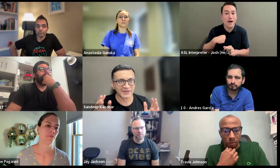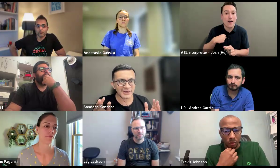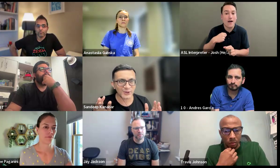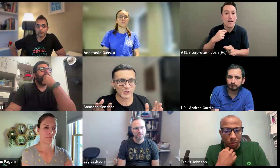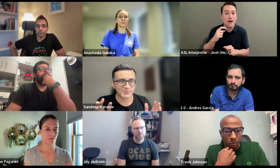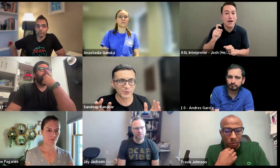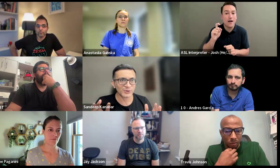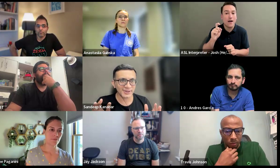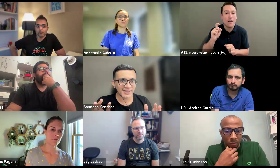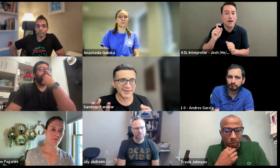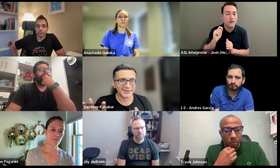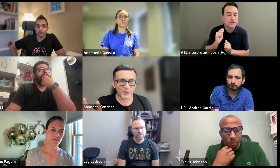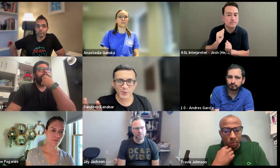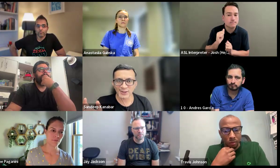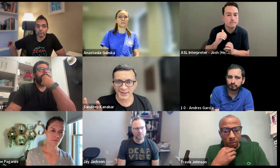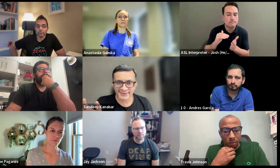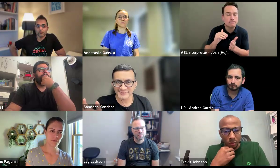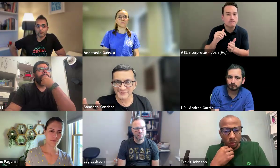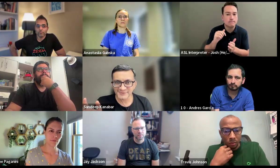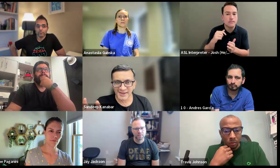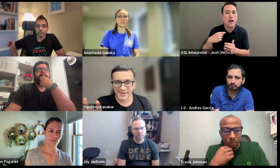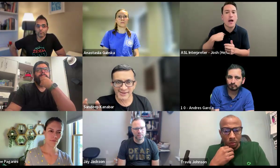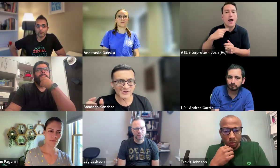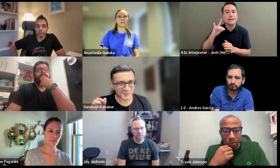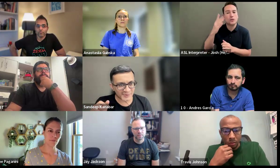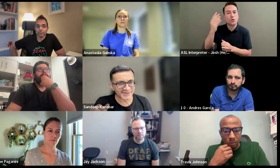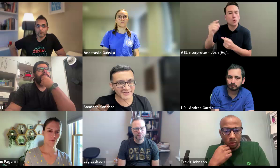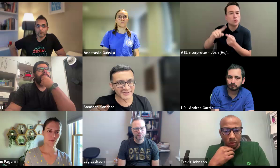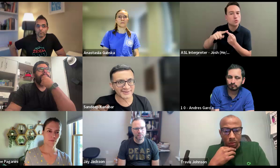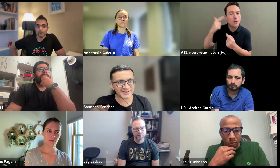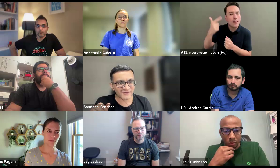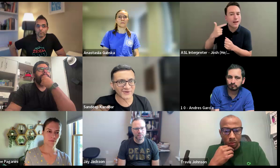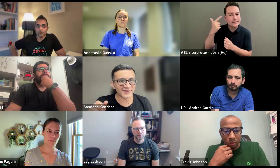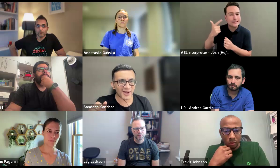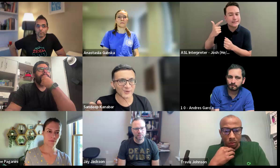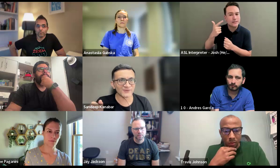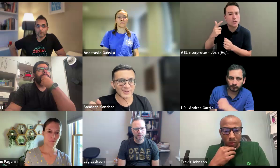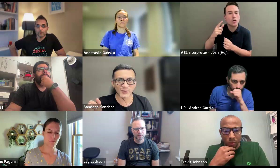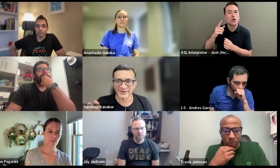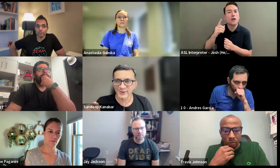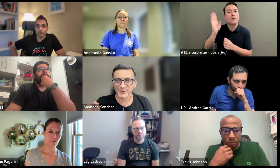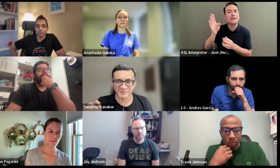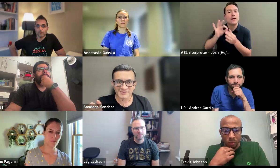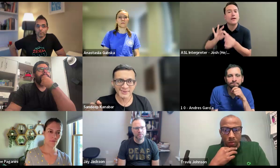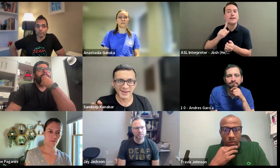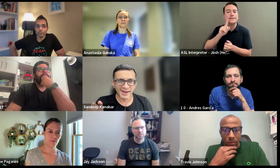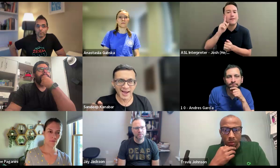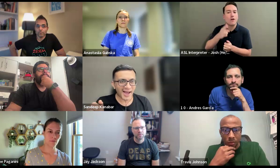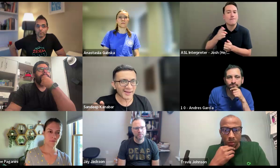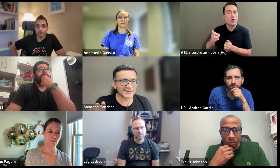of the kiosk booth in the KubeCon London, he is representing the deaf and the hard of hearing working group, and